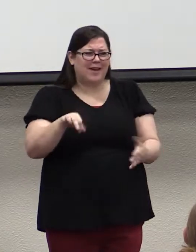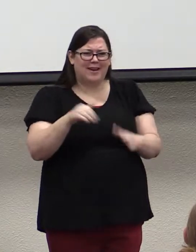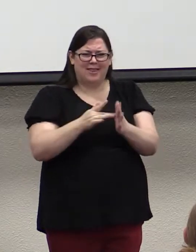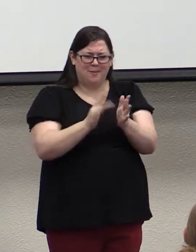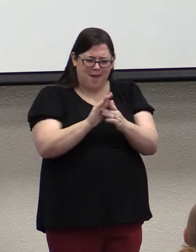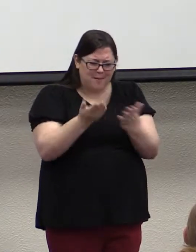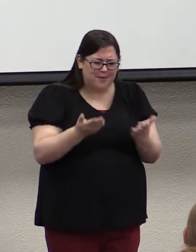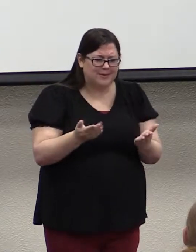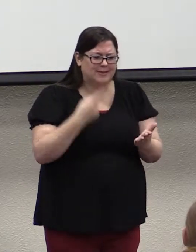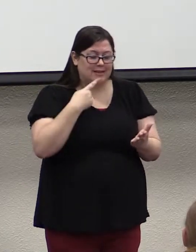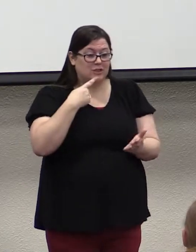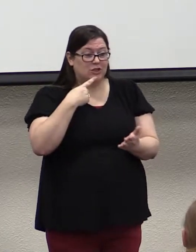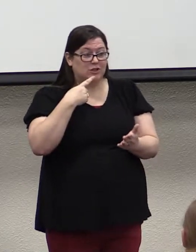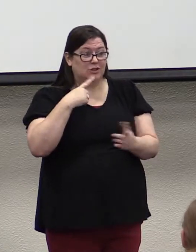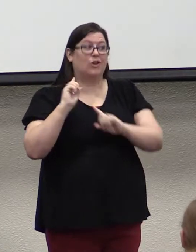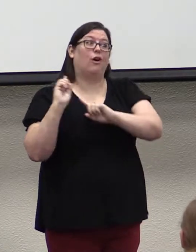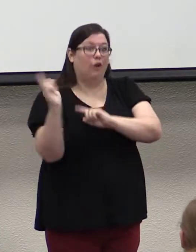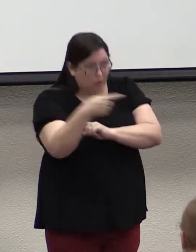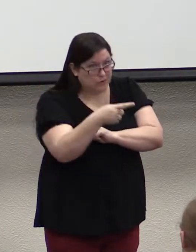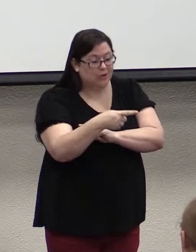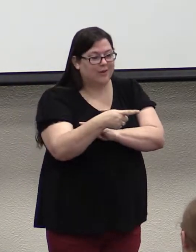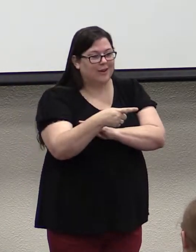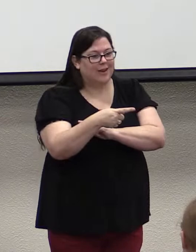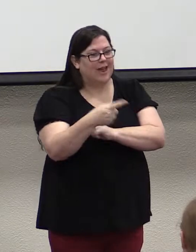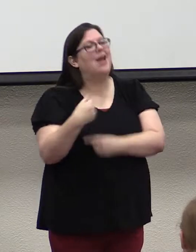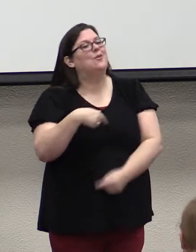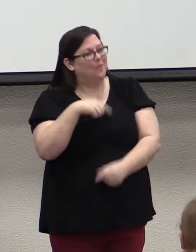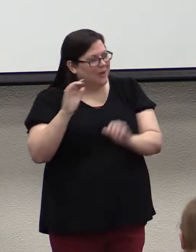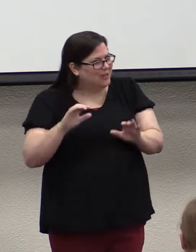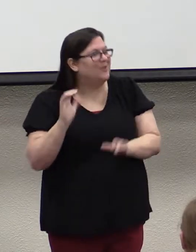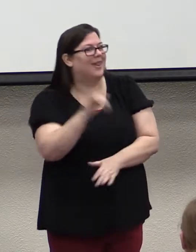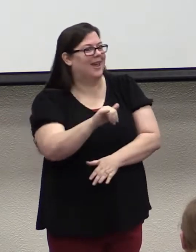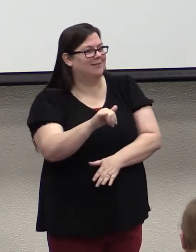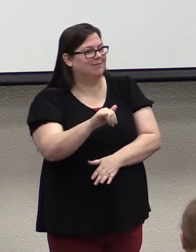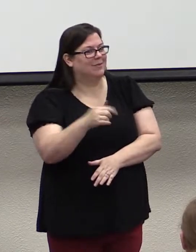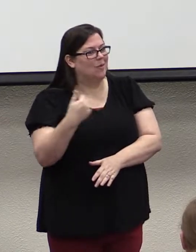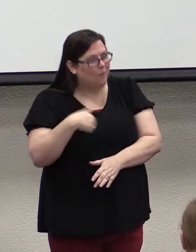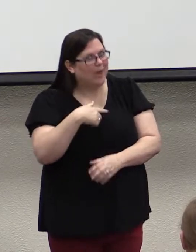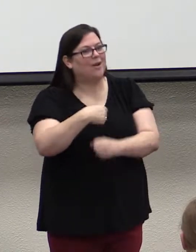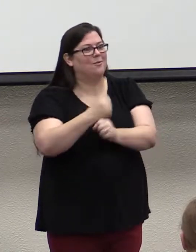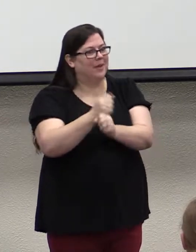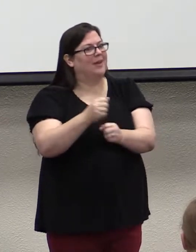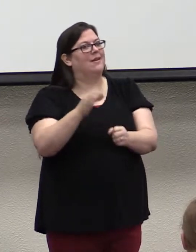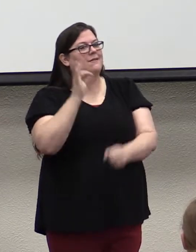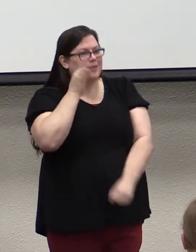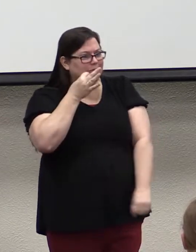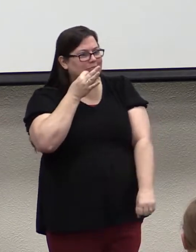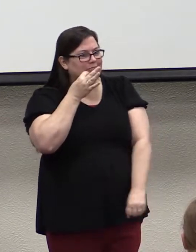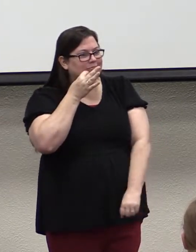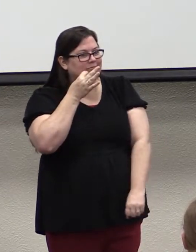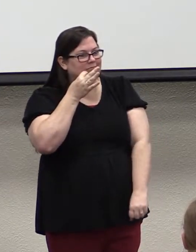you do this, if we're doing that, we're bearing fruit.